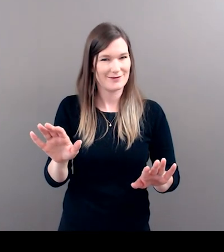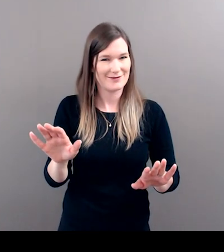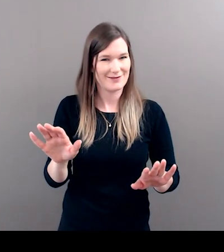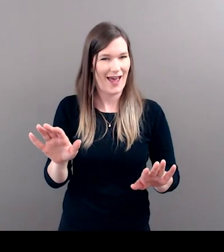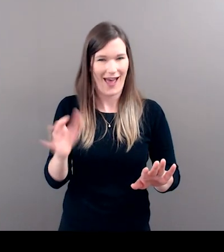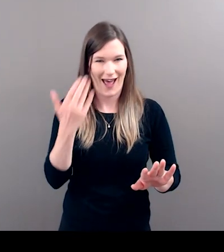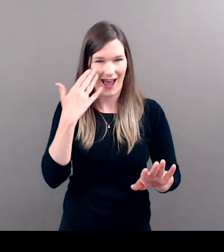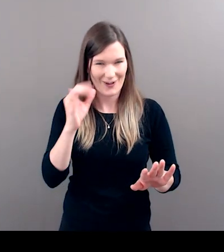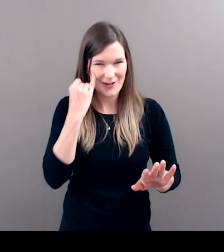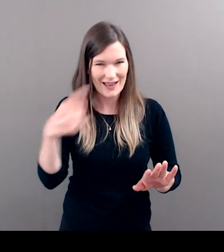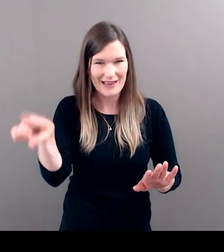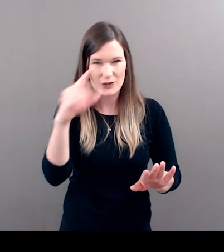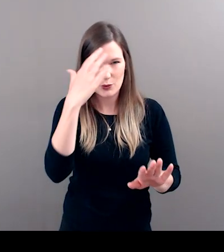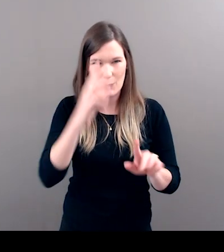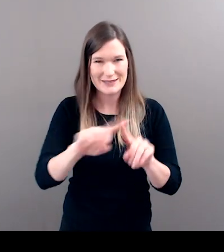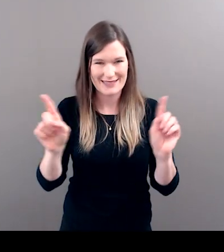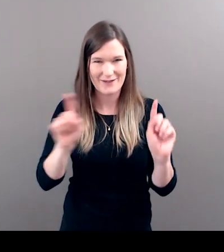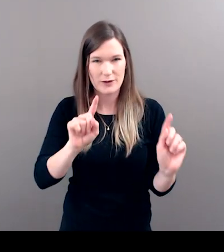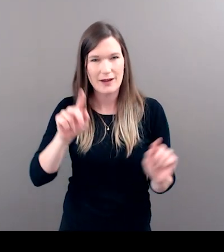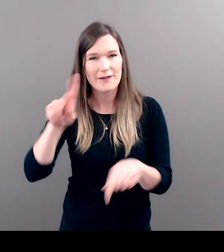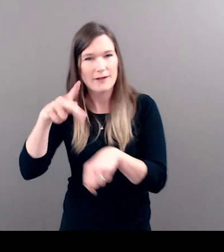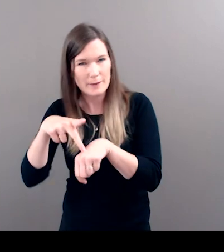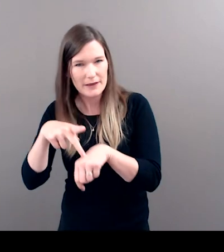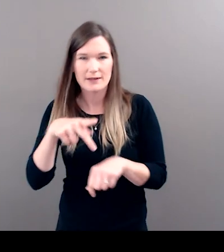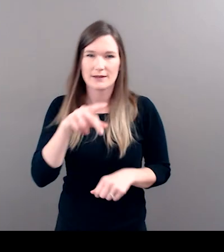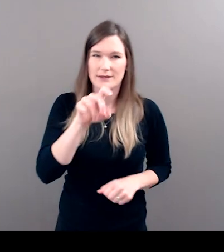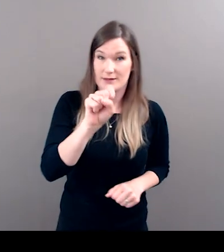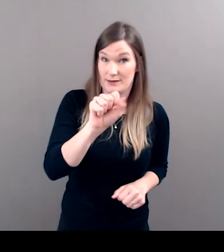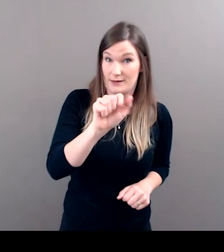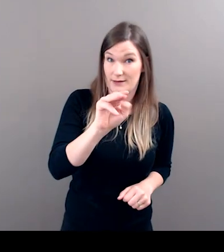I don't know if you know the difference between Filipinos and Samoans,